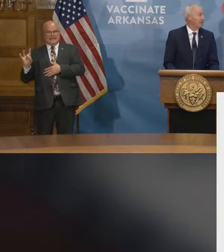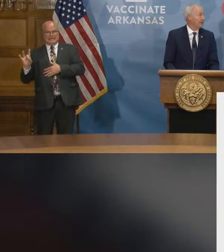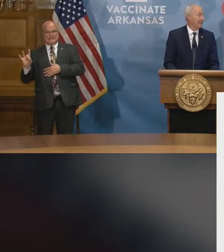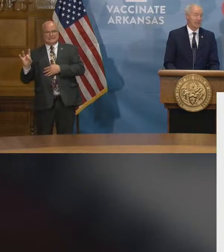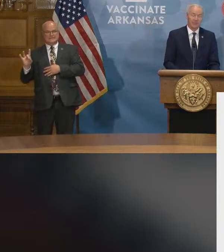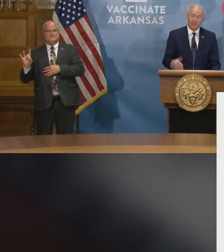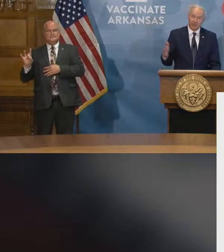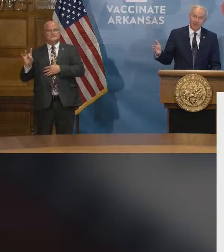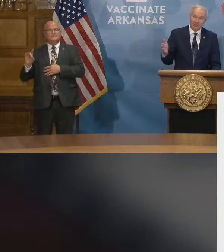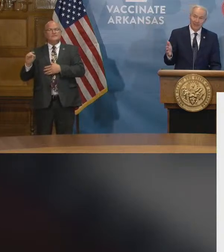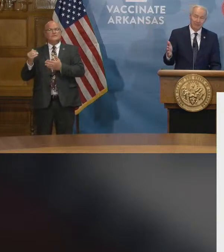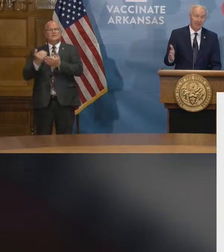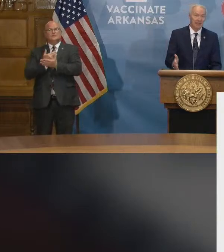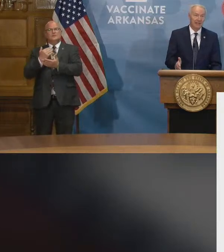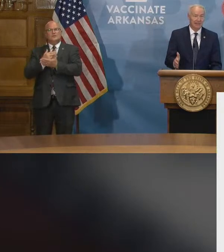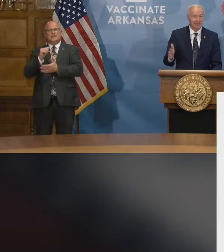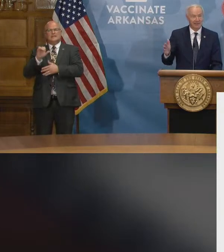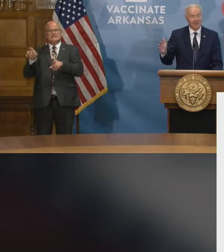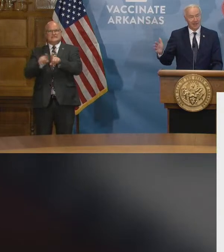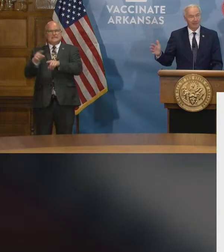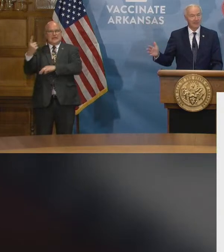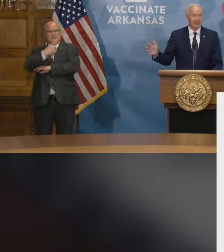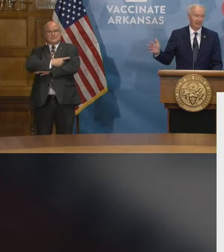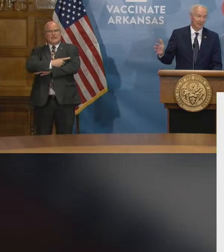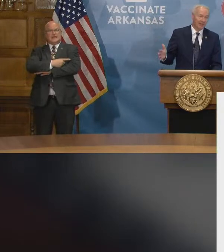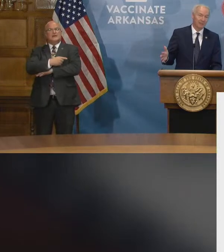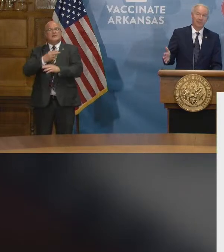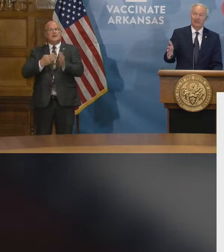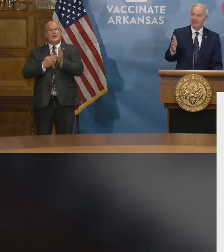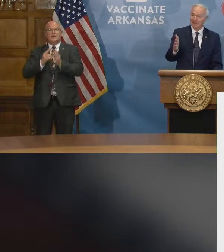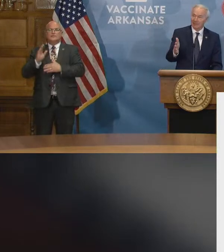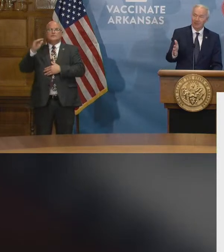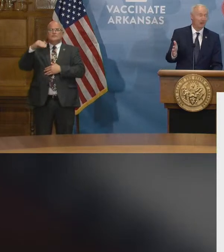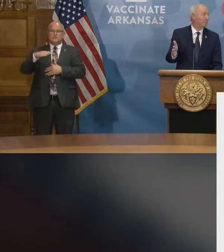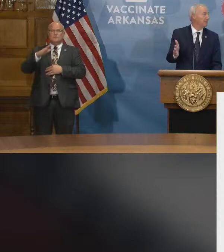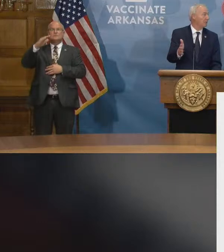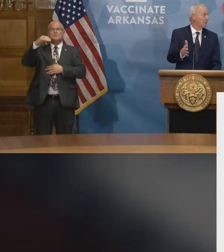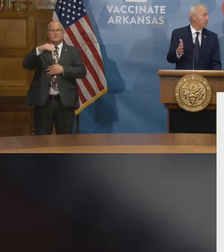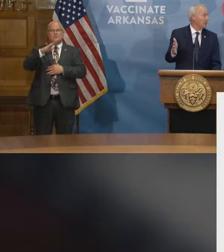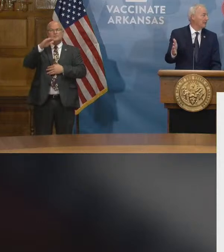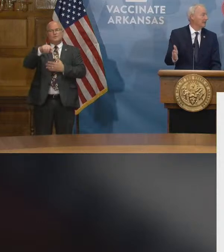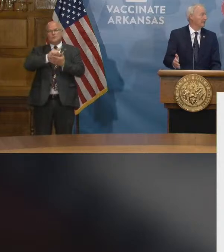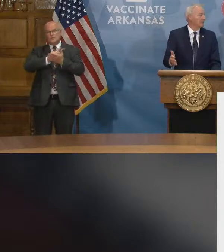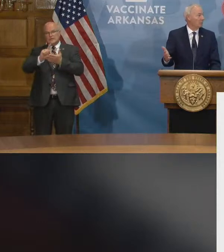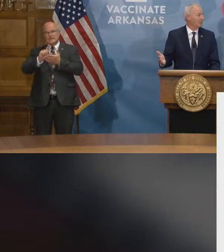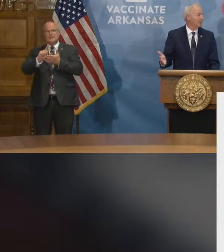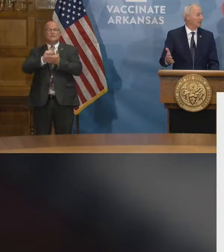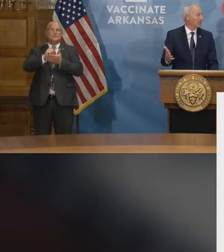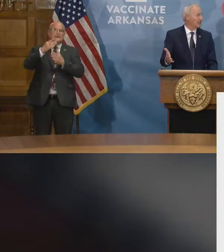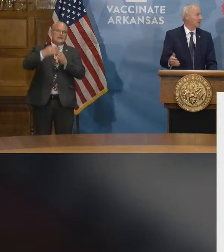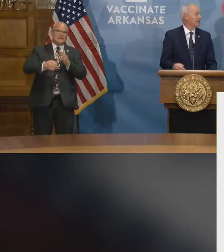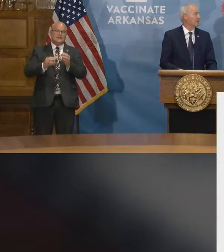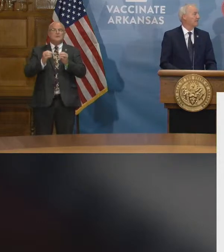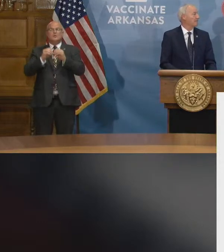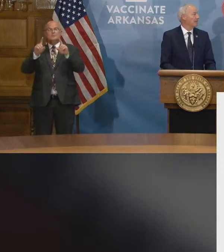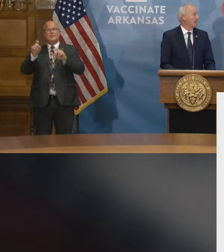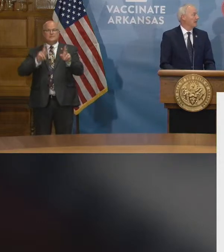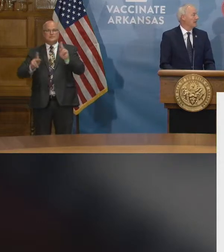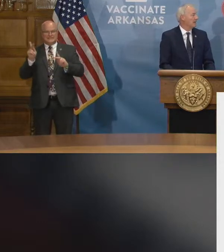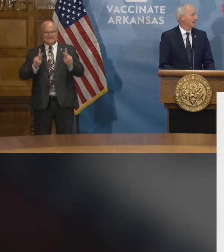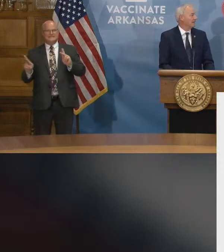98 new cases on the same day. And obviously they go down the weekend, they go up during the week, more people are